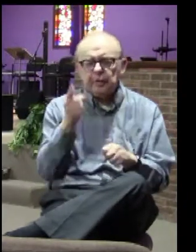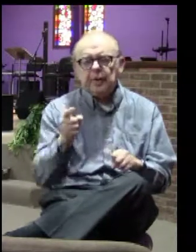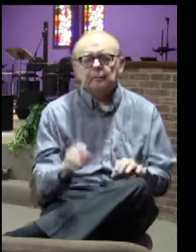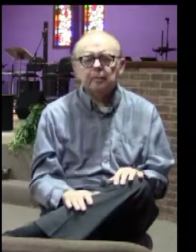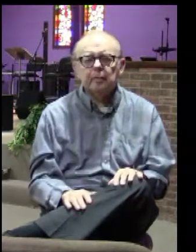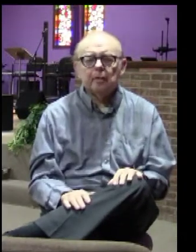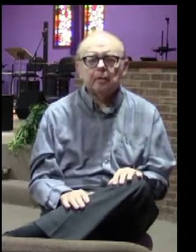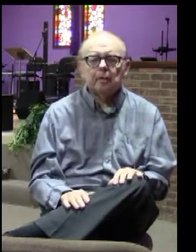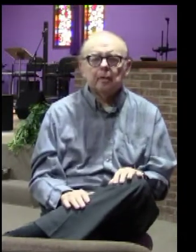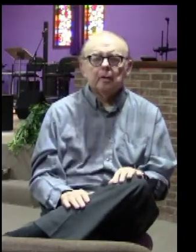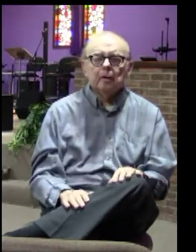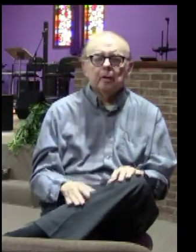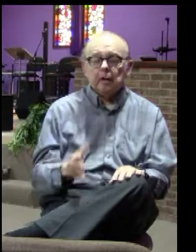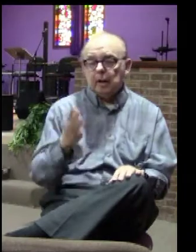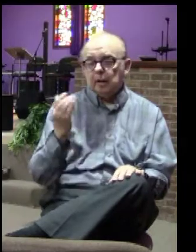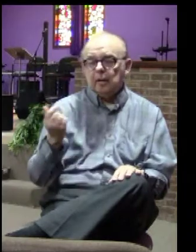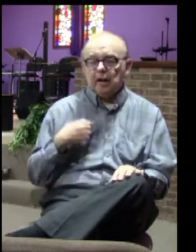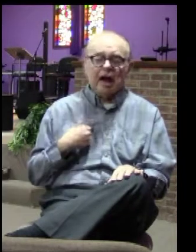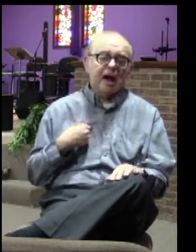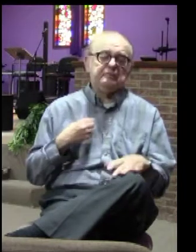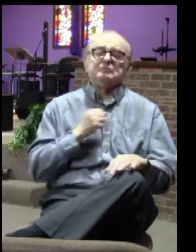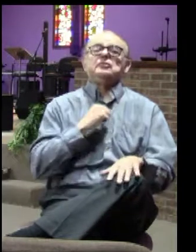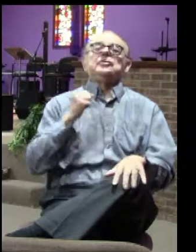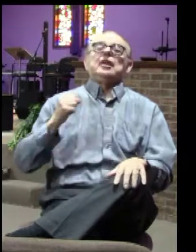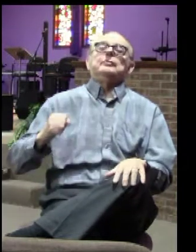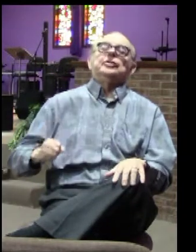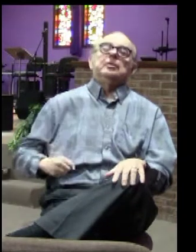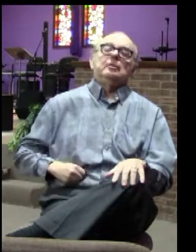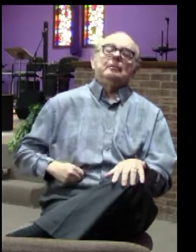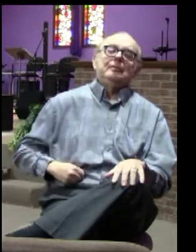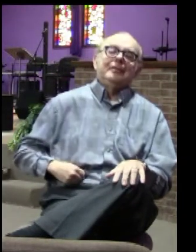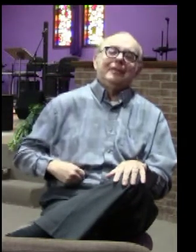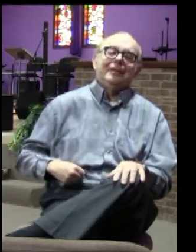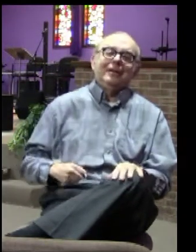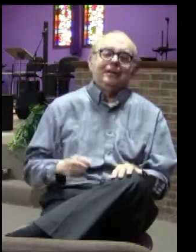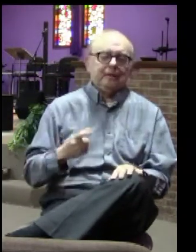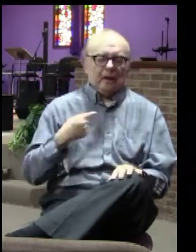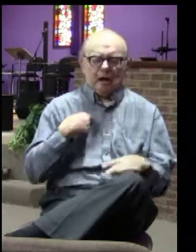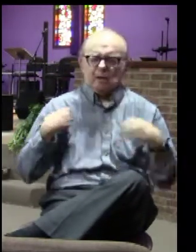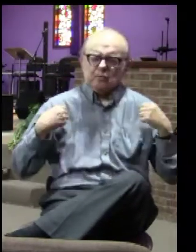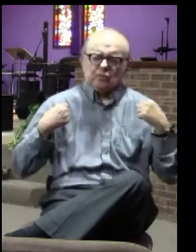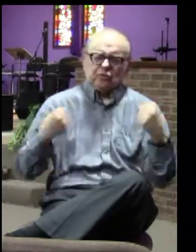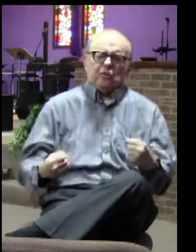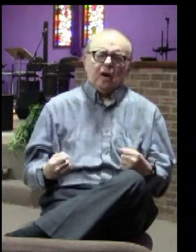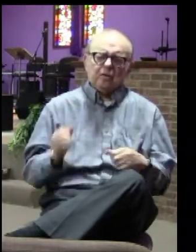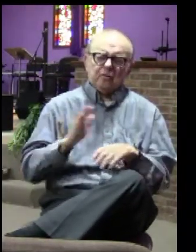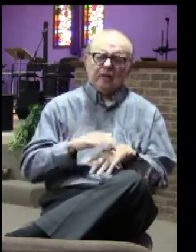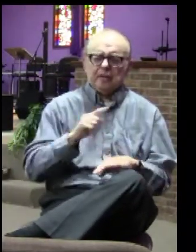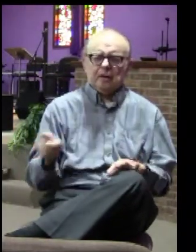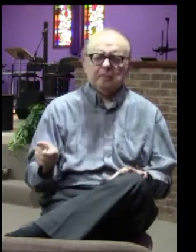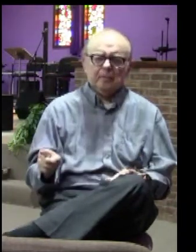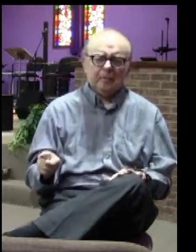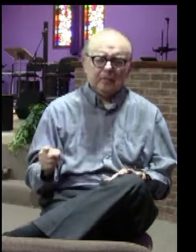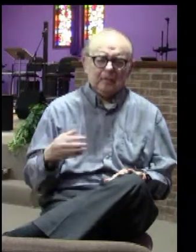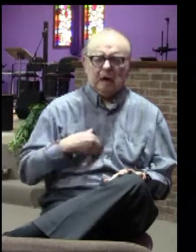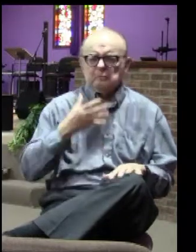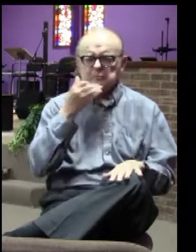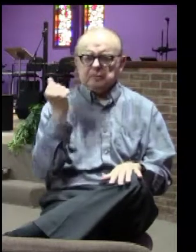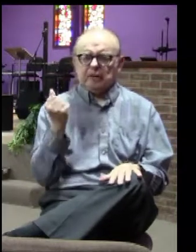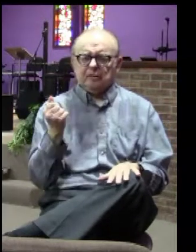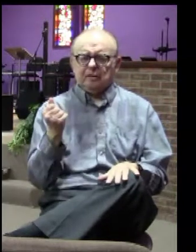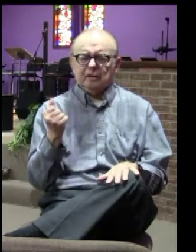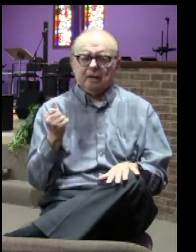them. Because I'm Samson. I'm stronger. I'm